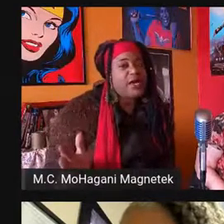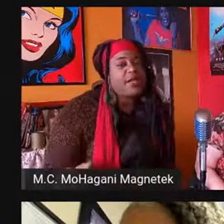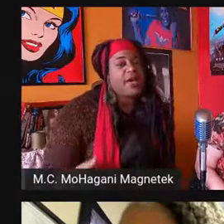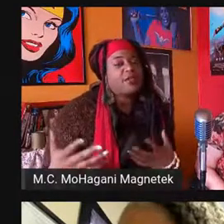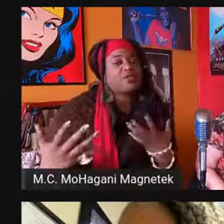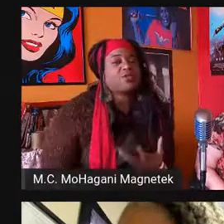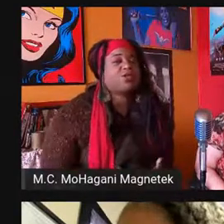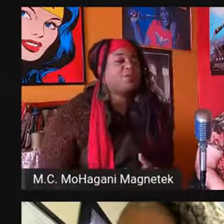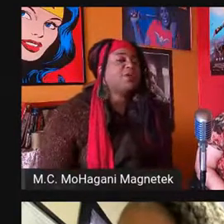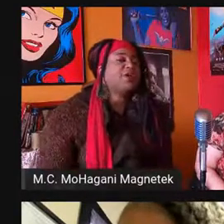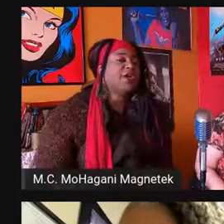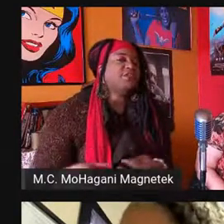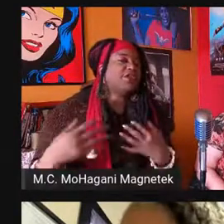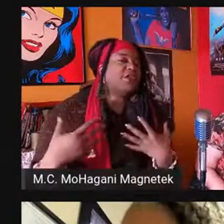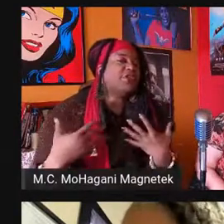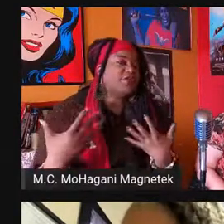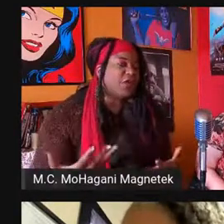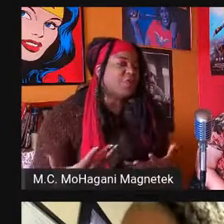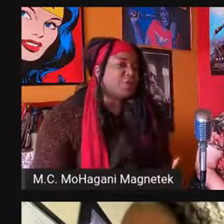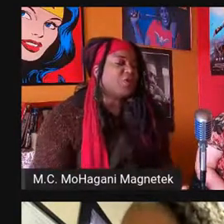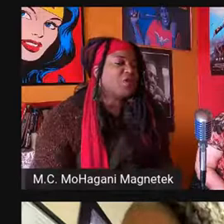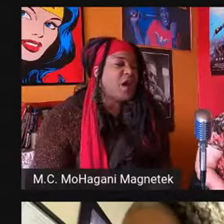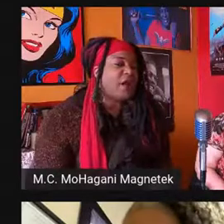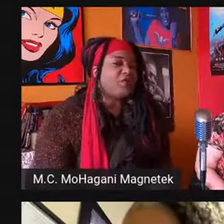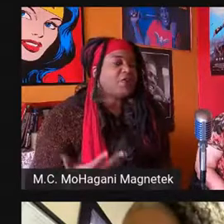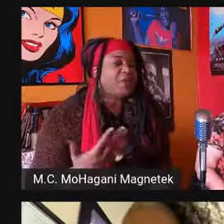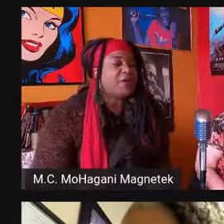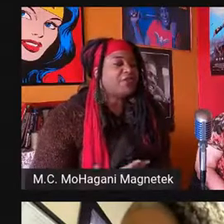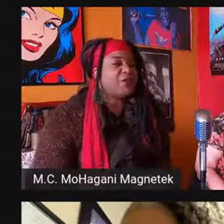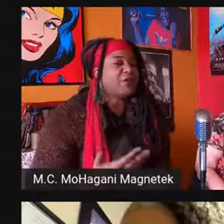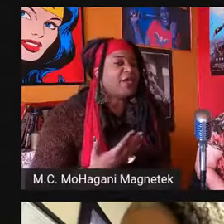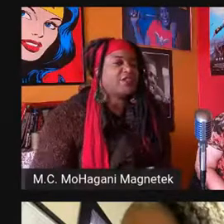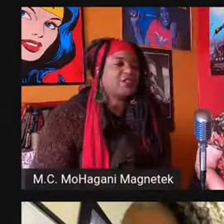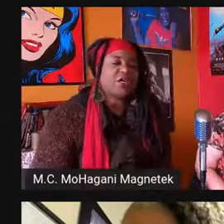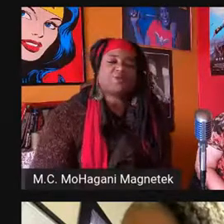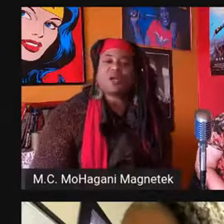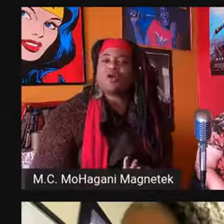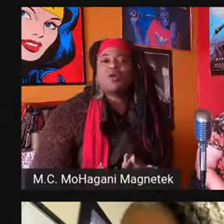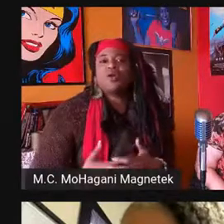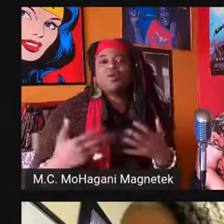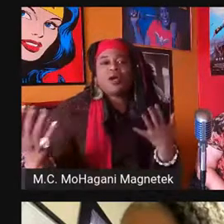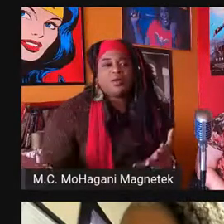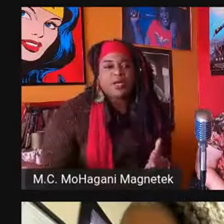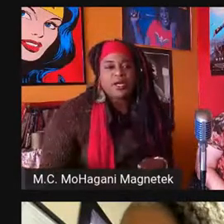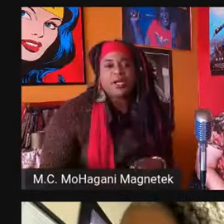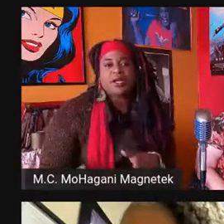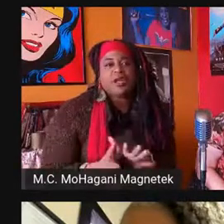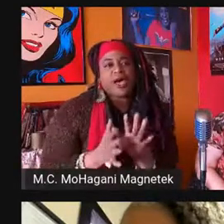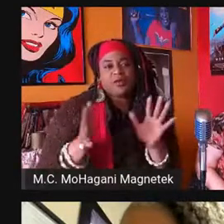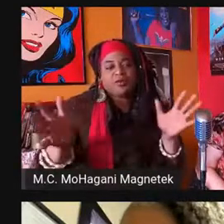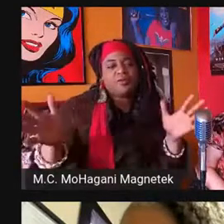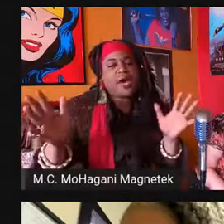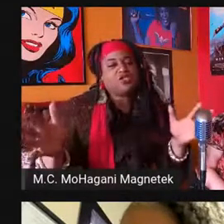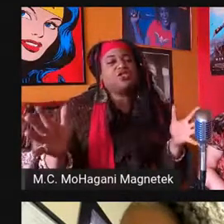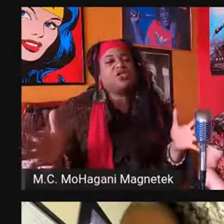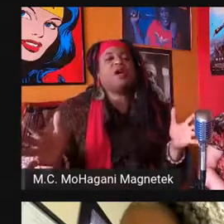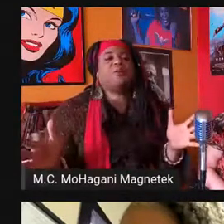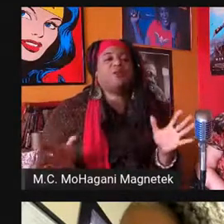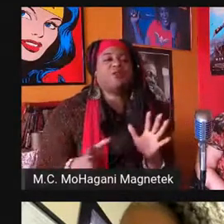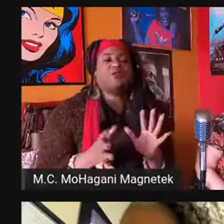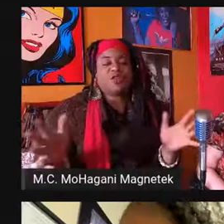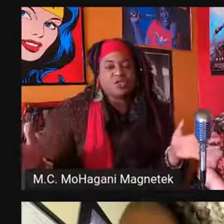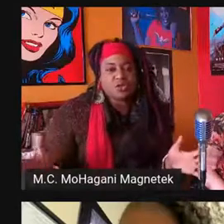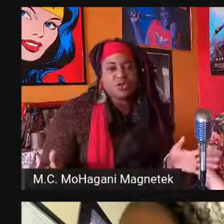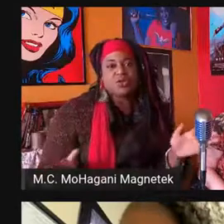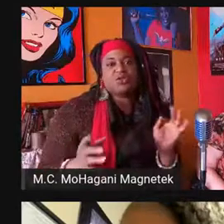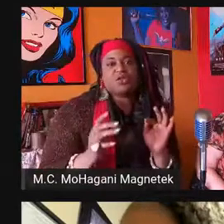text, right? They had the script. And so they developed the choreography based on that script. So when I went in and like was matching up